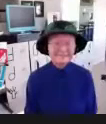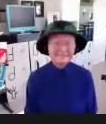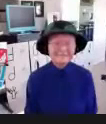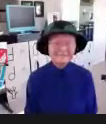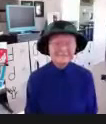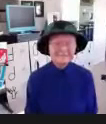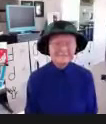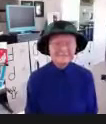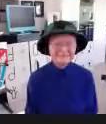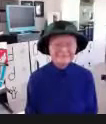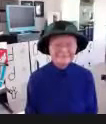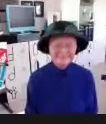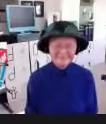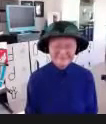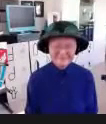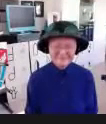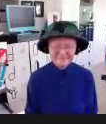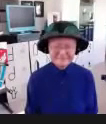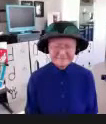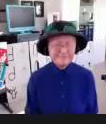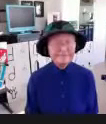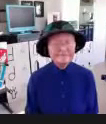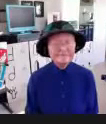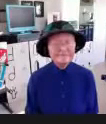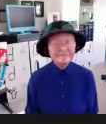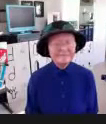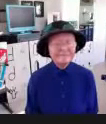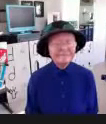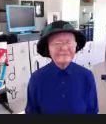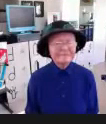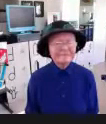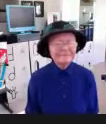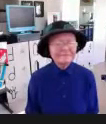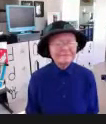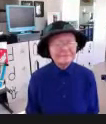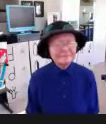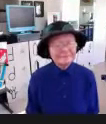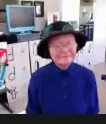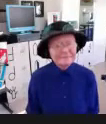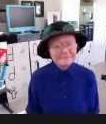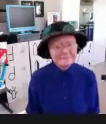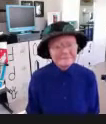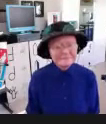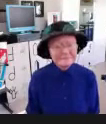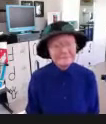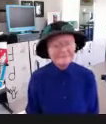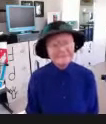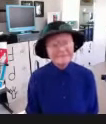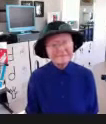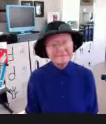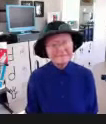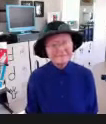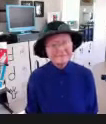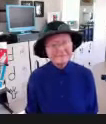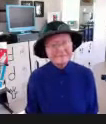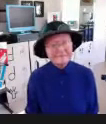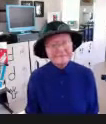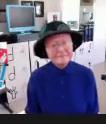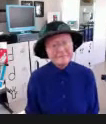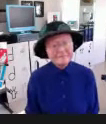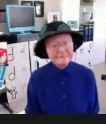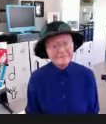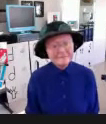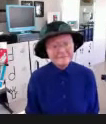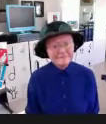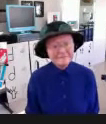us, then the next thing they do is they start working on numbers, which you would think might be rather boring, but I'm